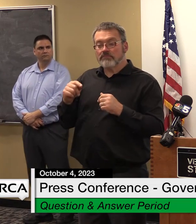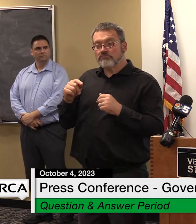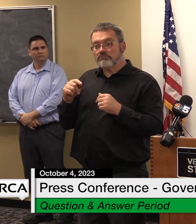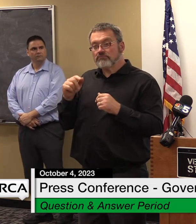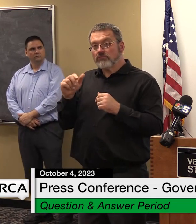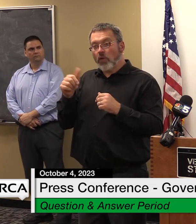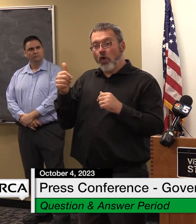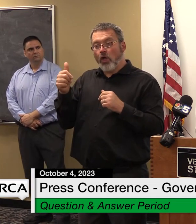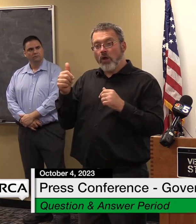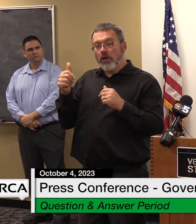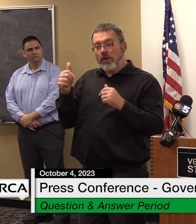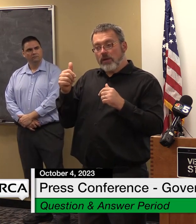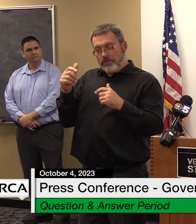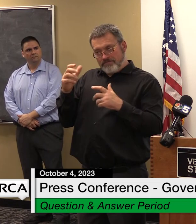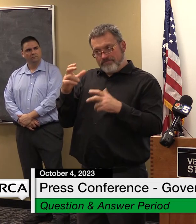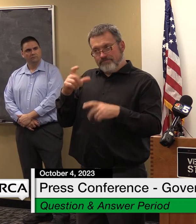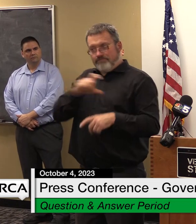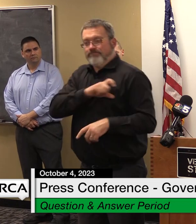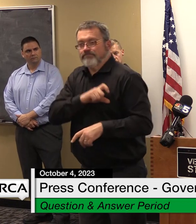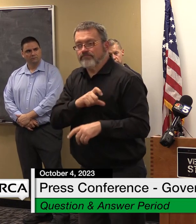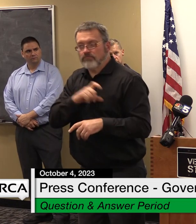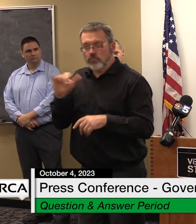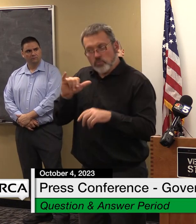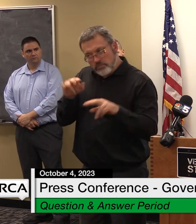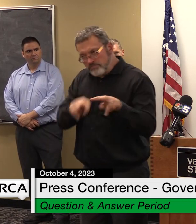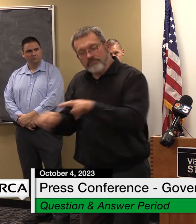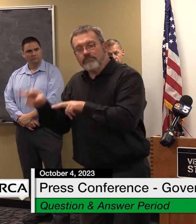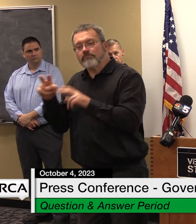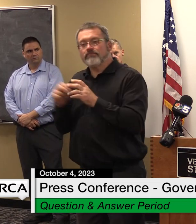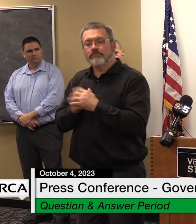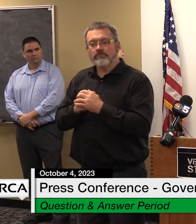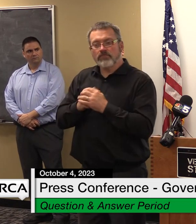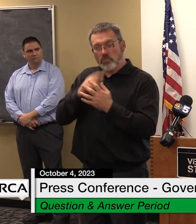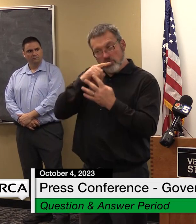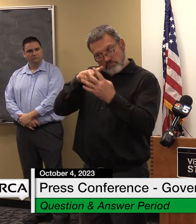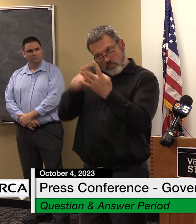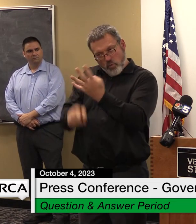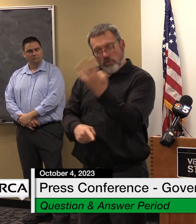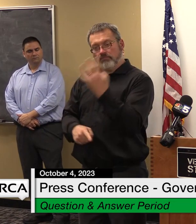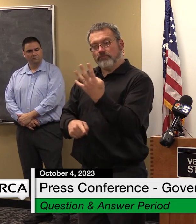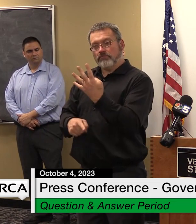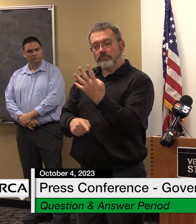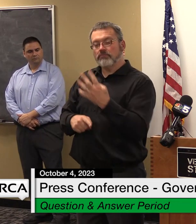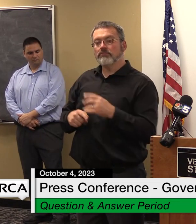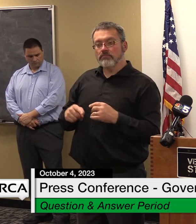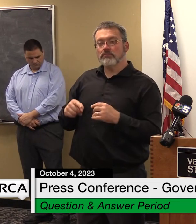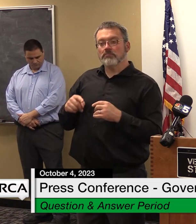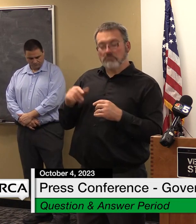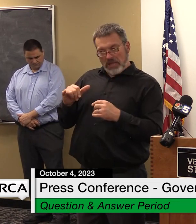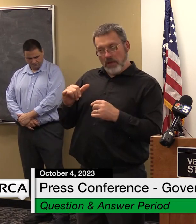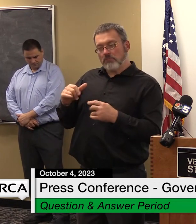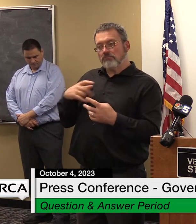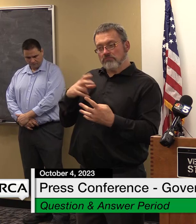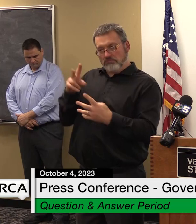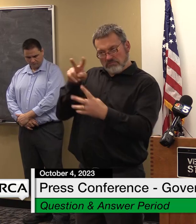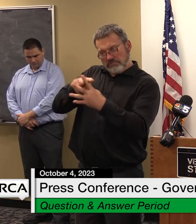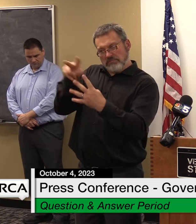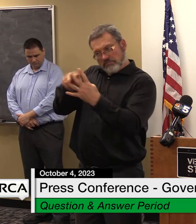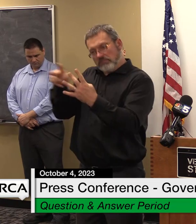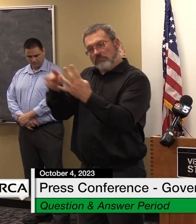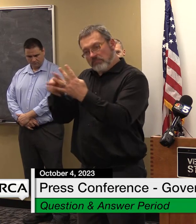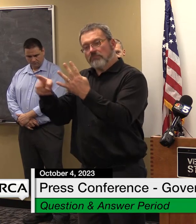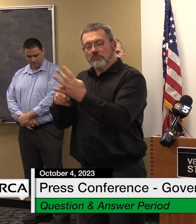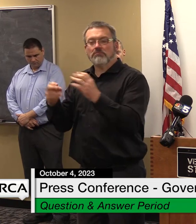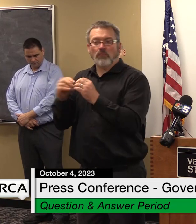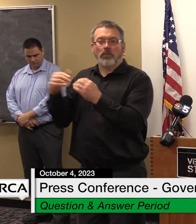we need more enforcement as well. So we have to amplify all of that. The homeless situation